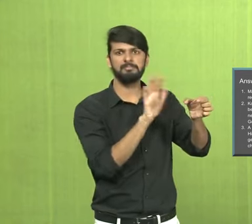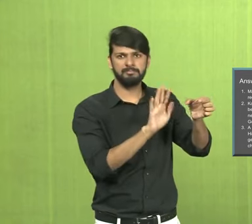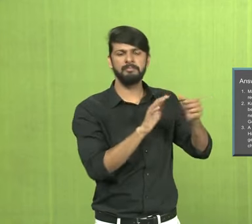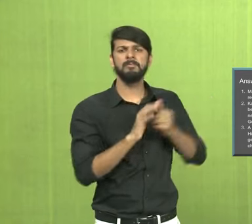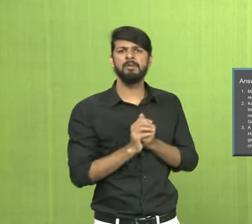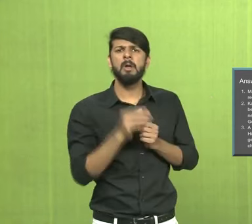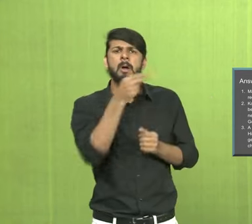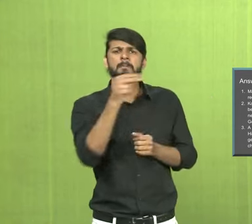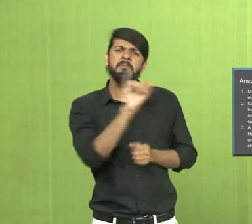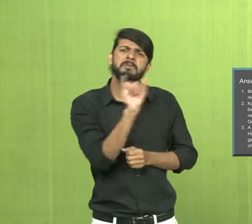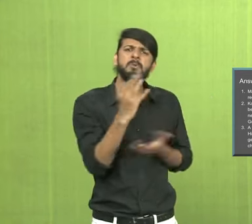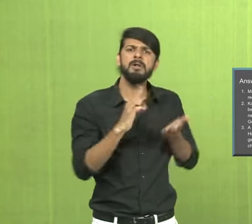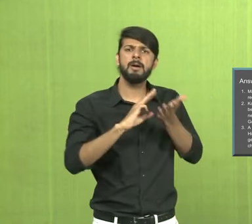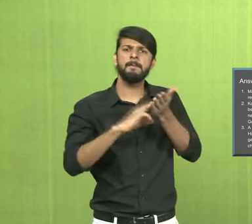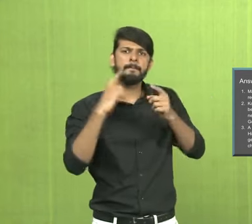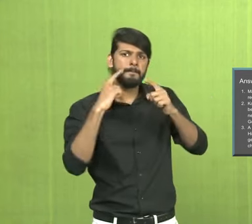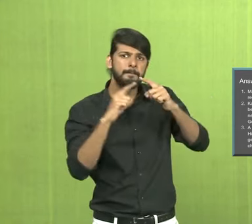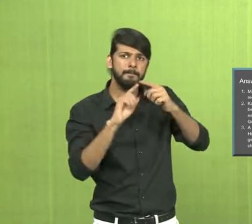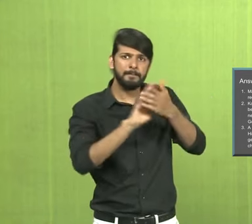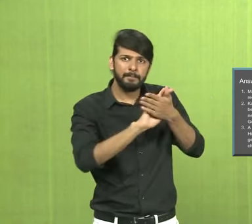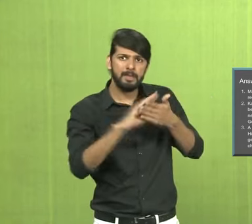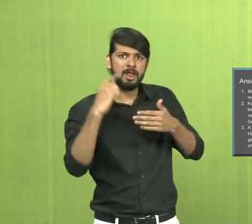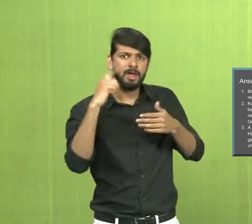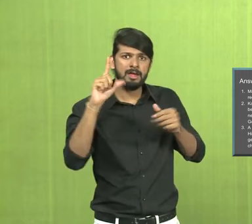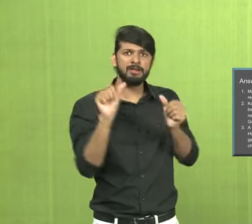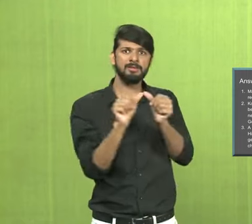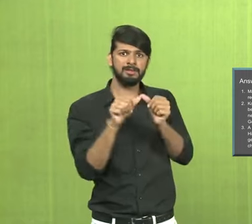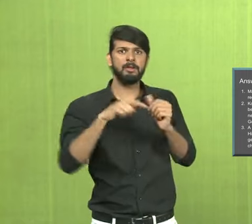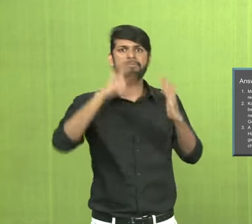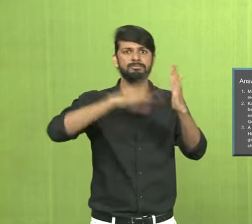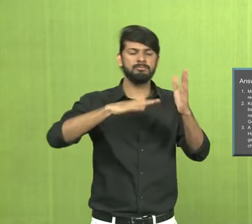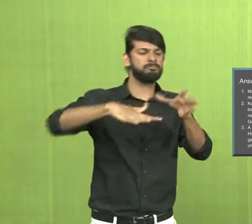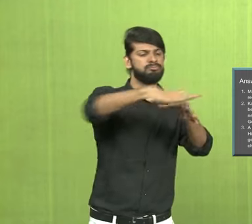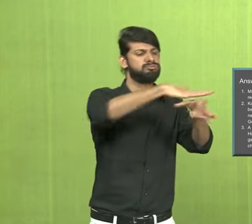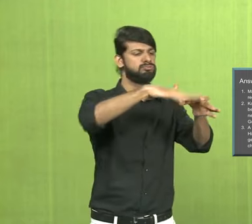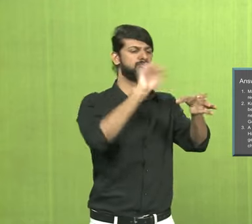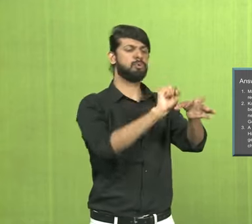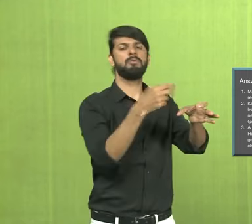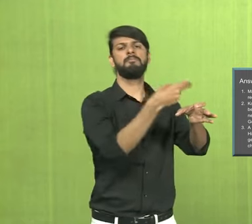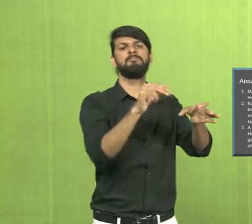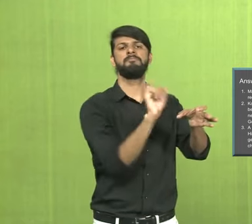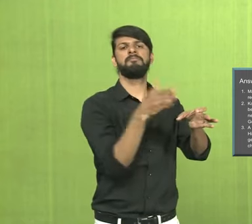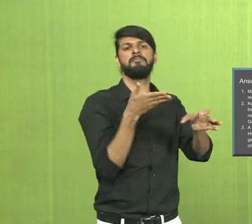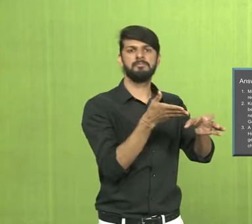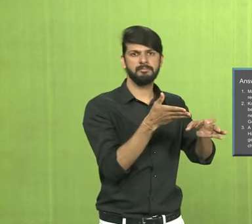That is the reason they are also known as Mithila paintings and also known as Madhubani